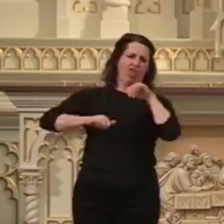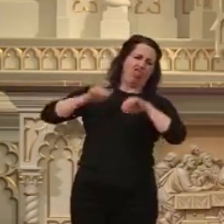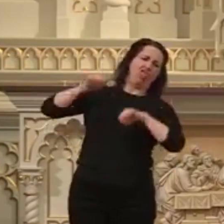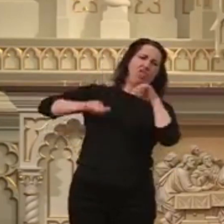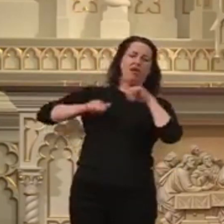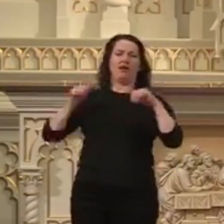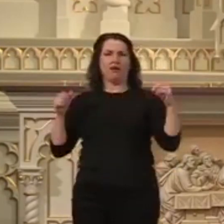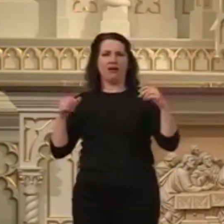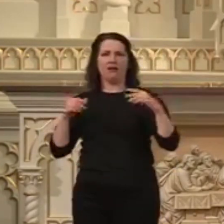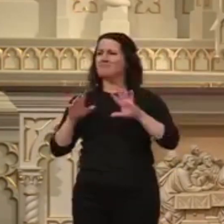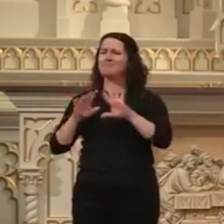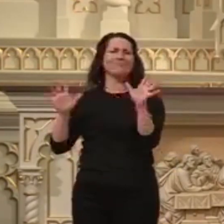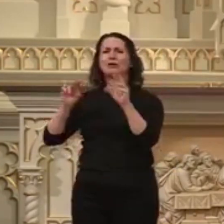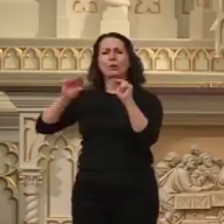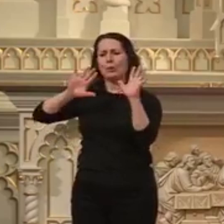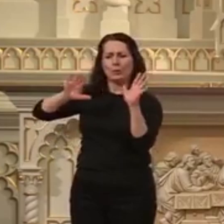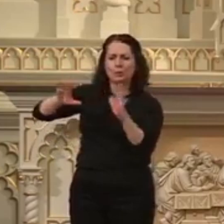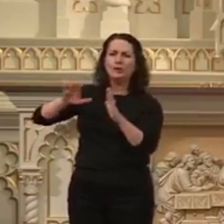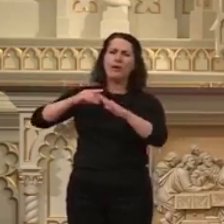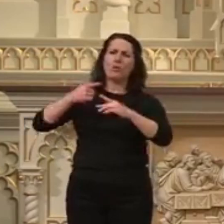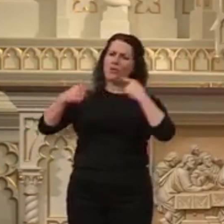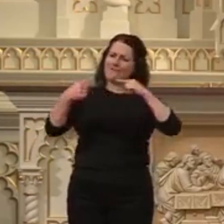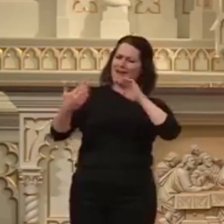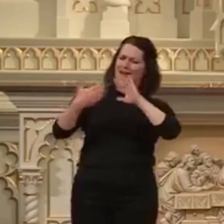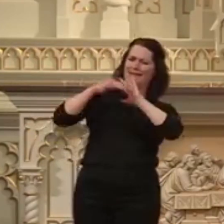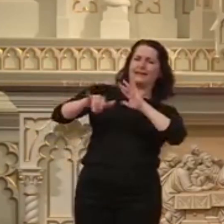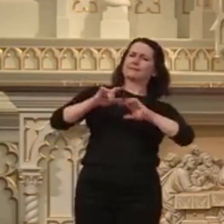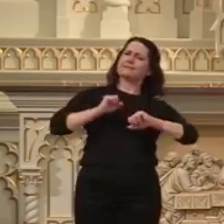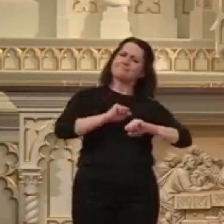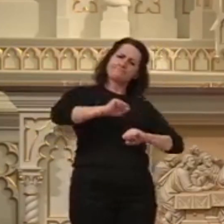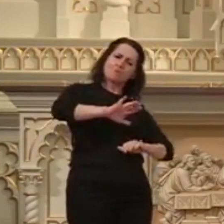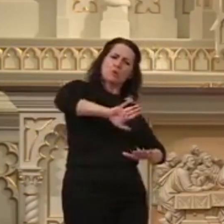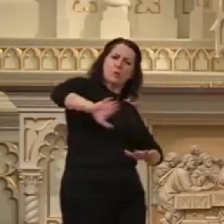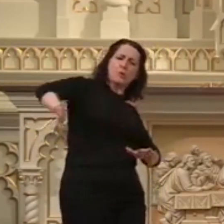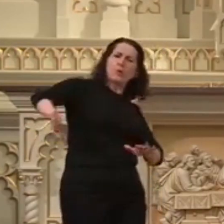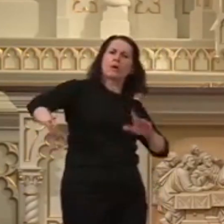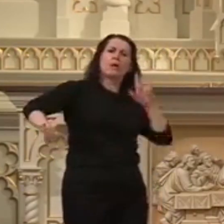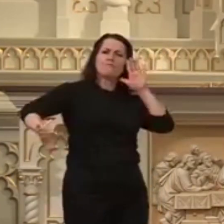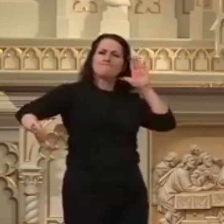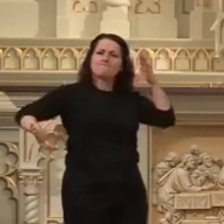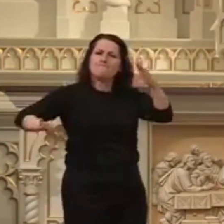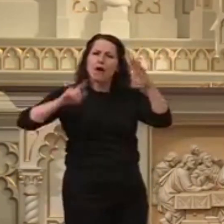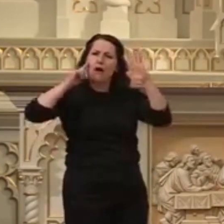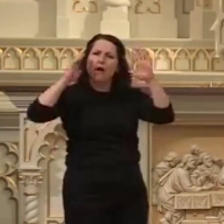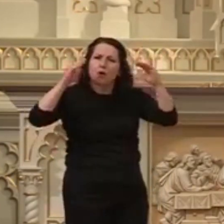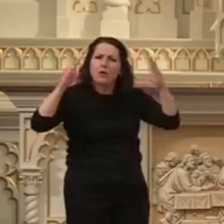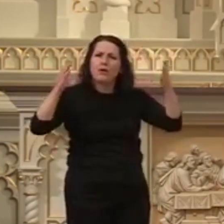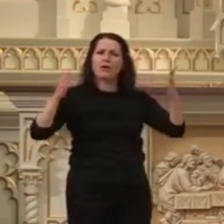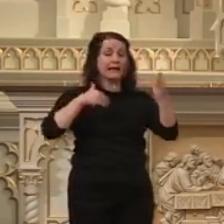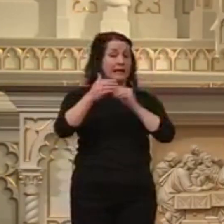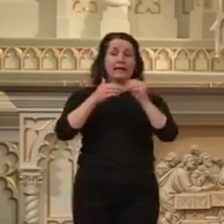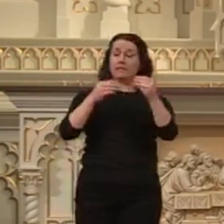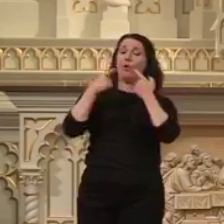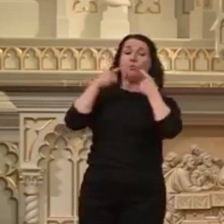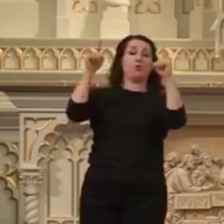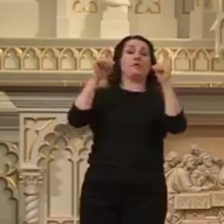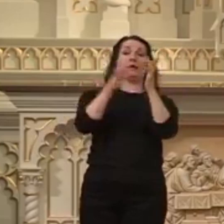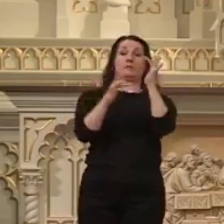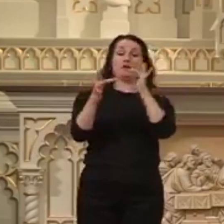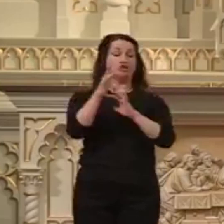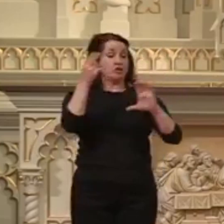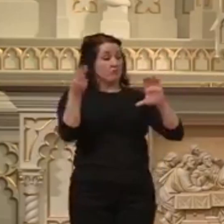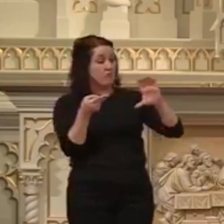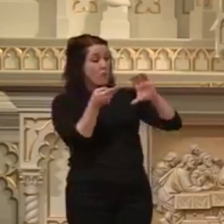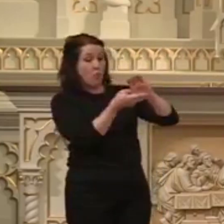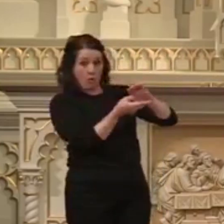Let us be people of hope. Let us recognize already that even though we're just proclaiming that Jesus was placed